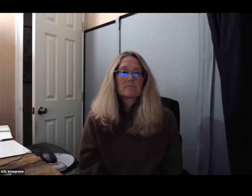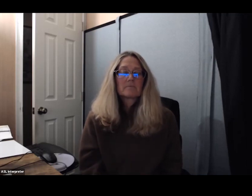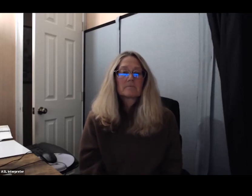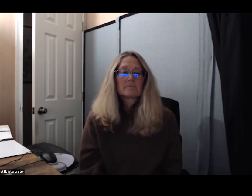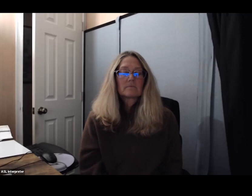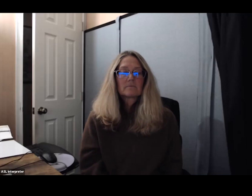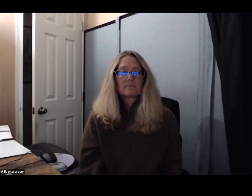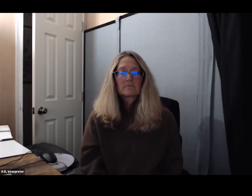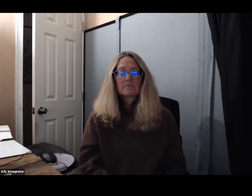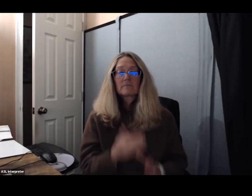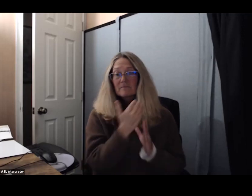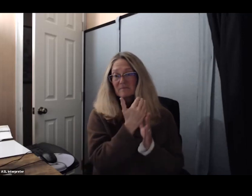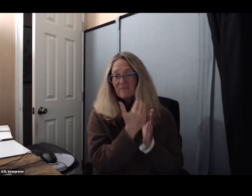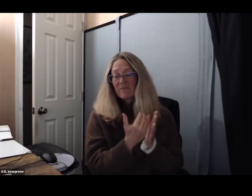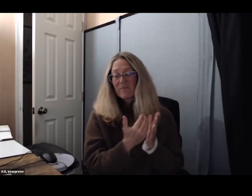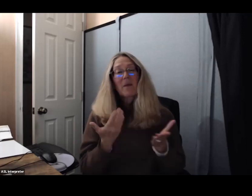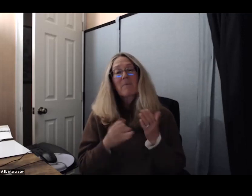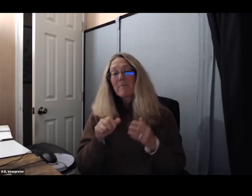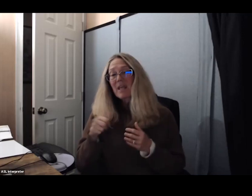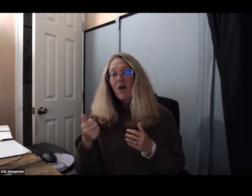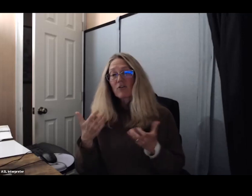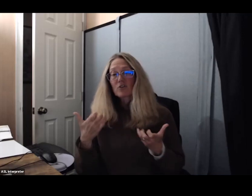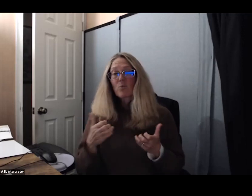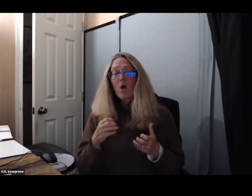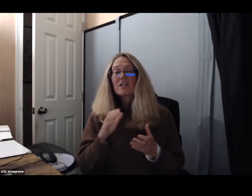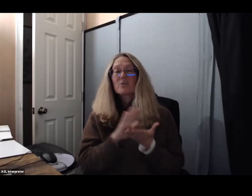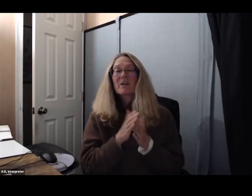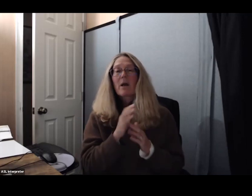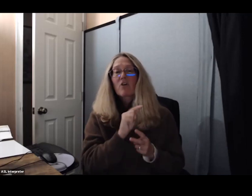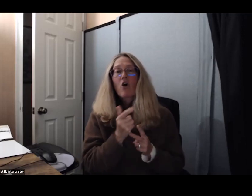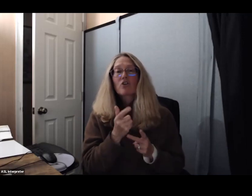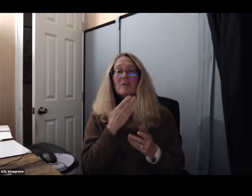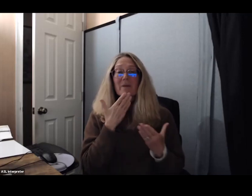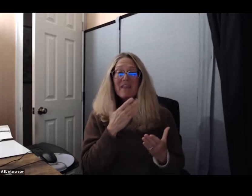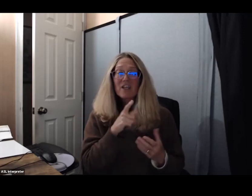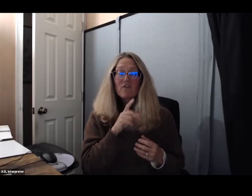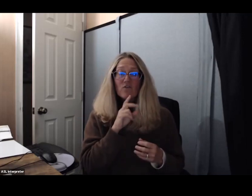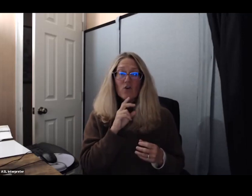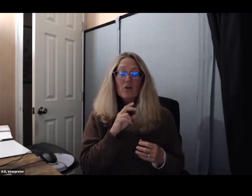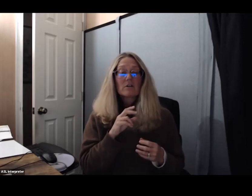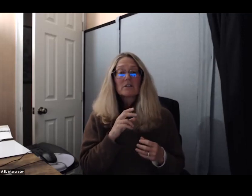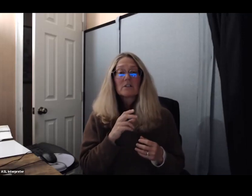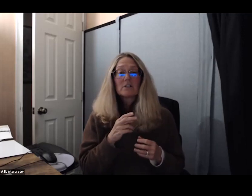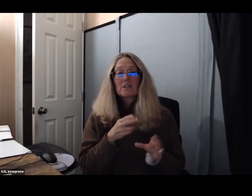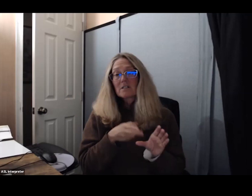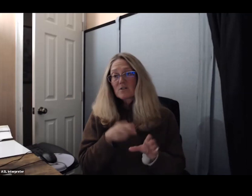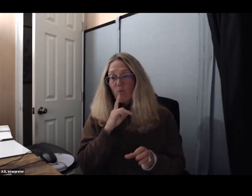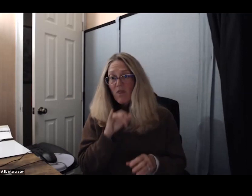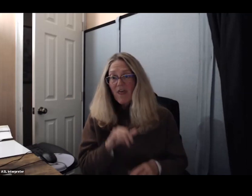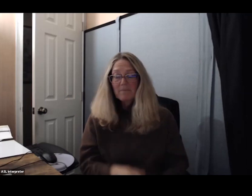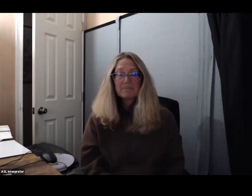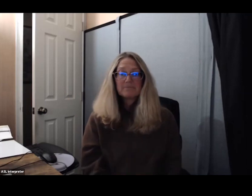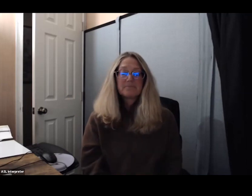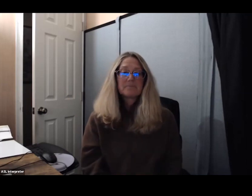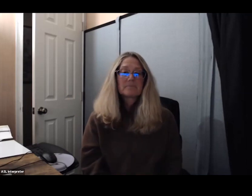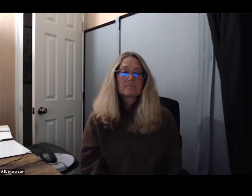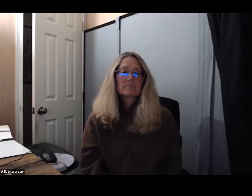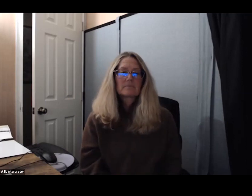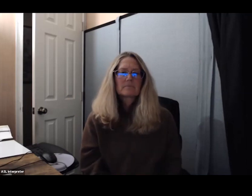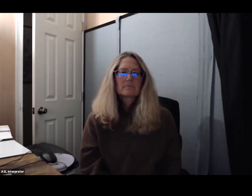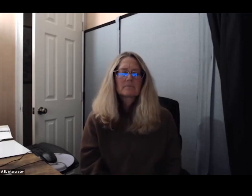And as we go through, there may be others who want to do the alternate, but thank you for stepping up for that. And we